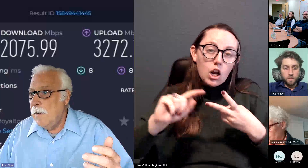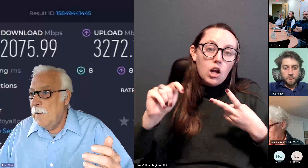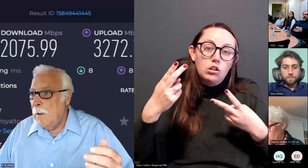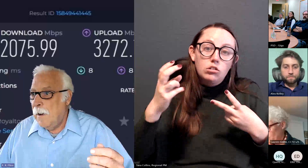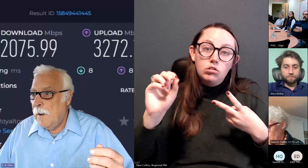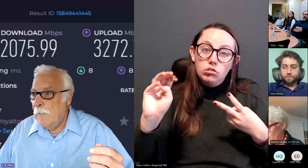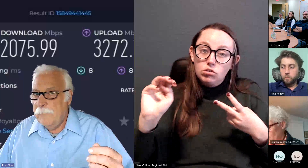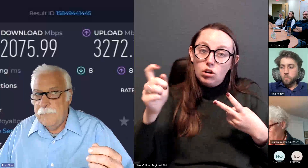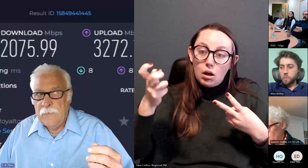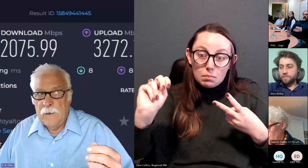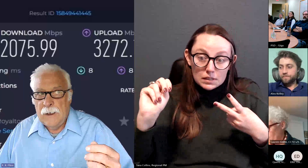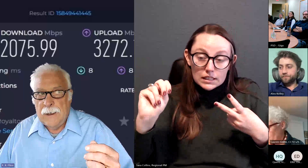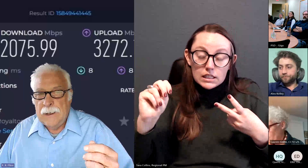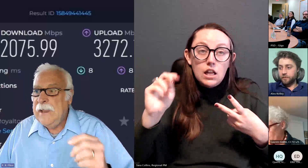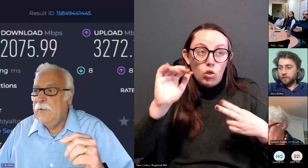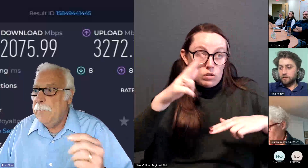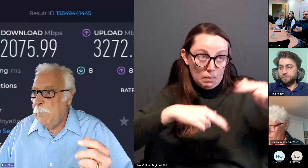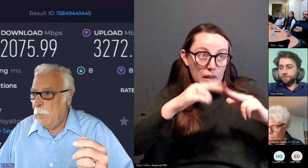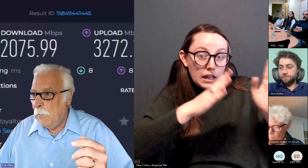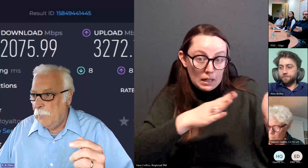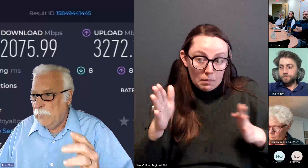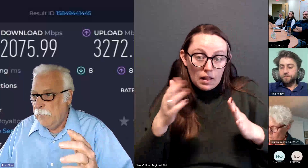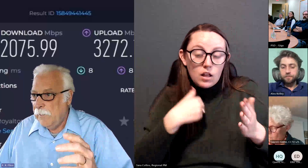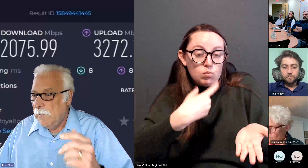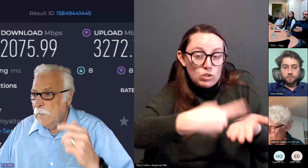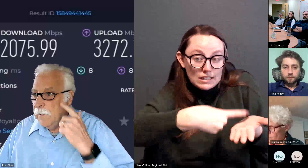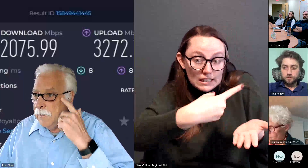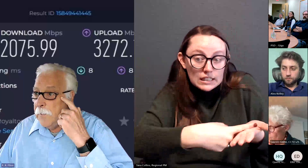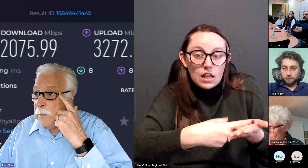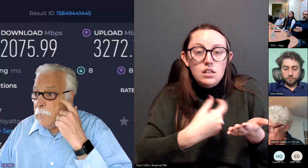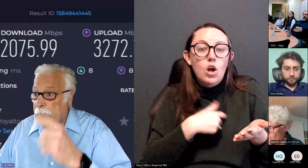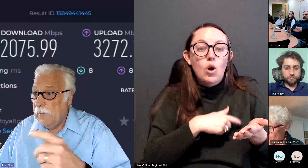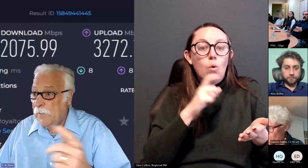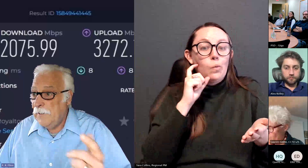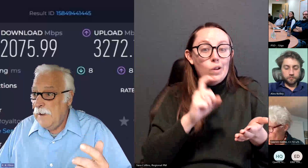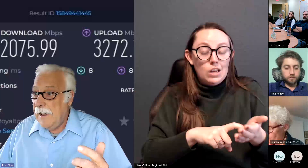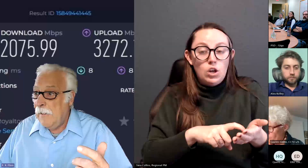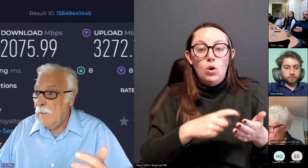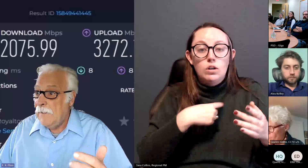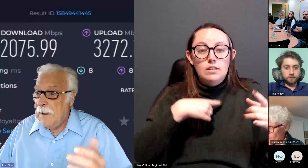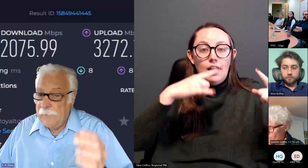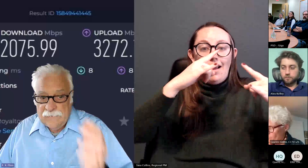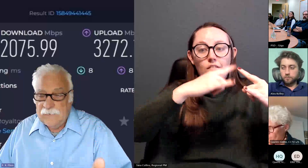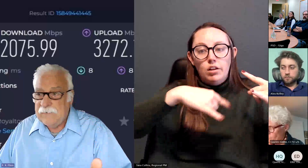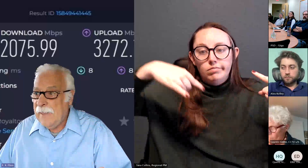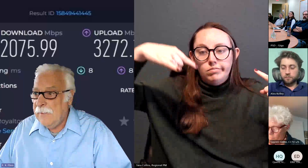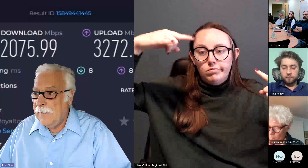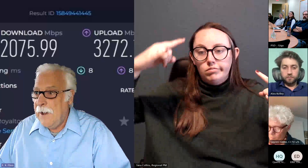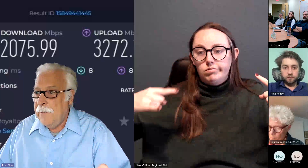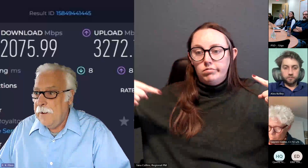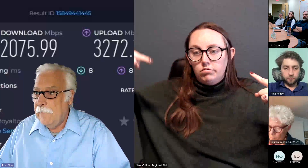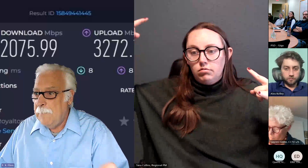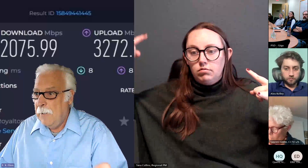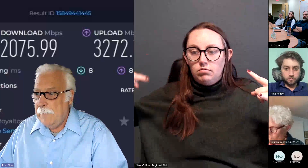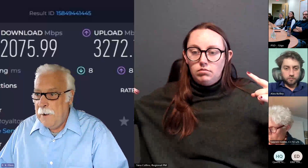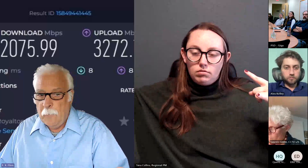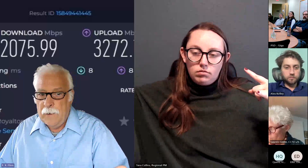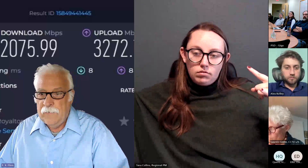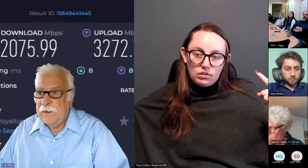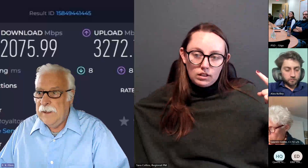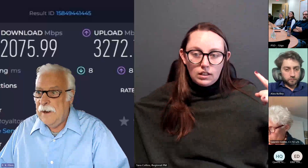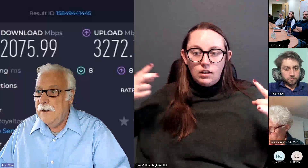run of easement poles going across hill and dale. Now that's exactly the kind of thing Green